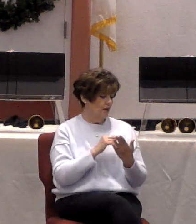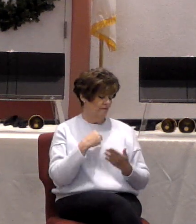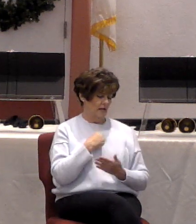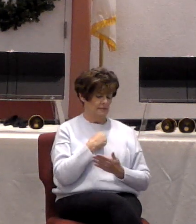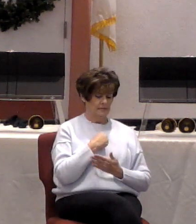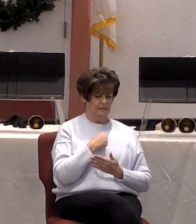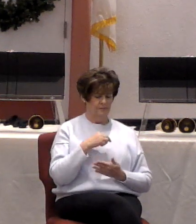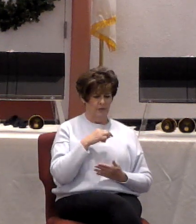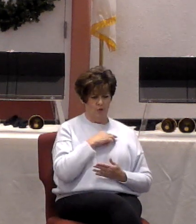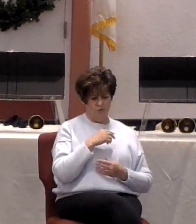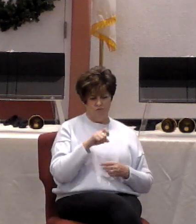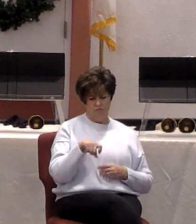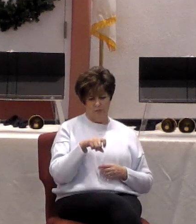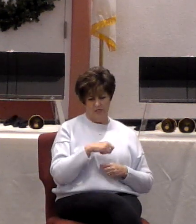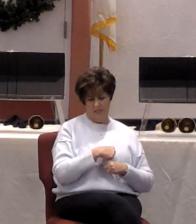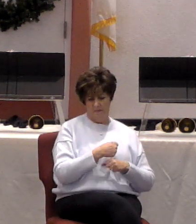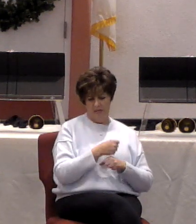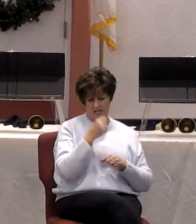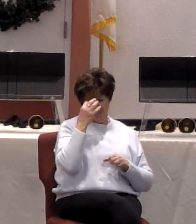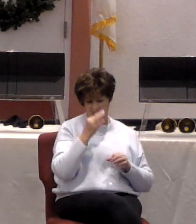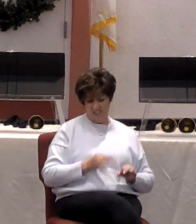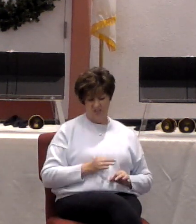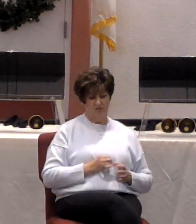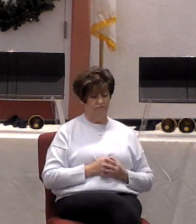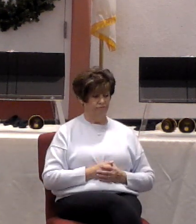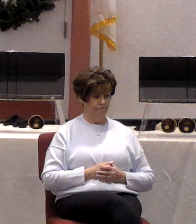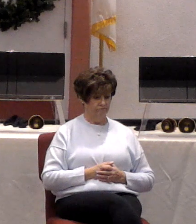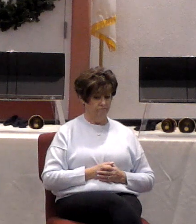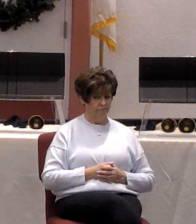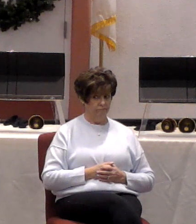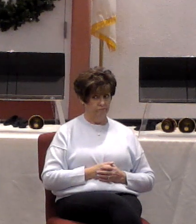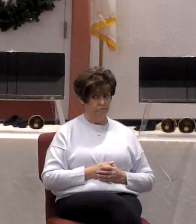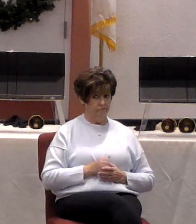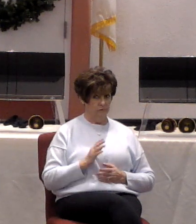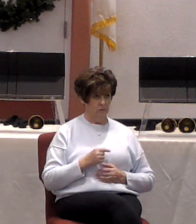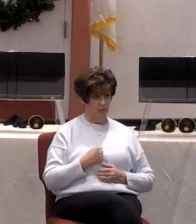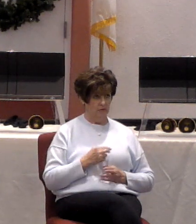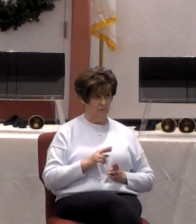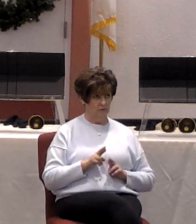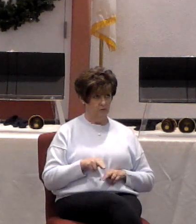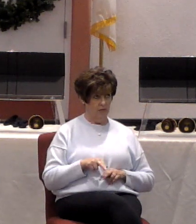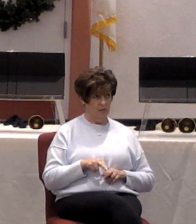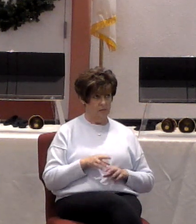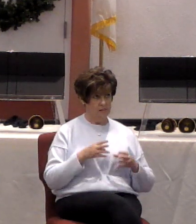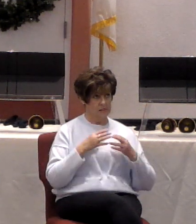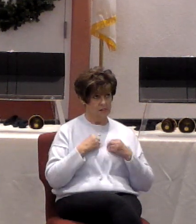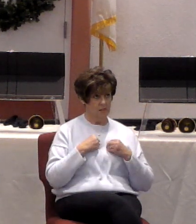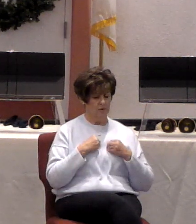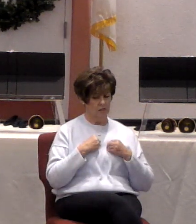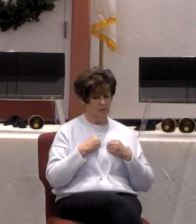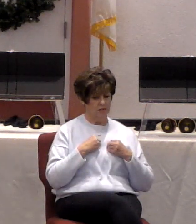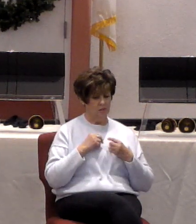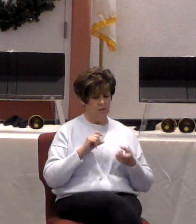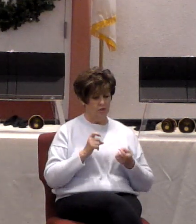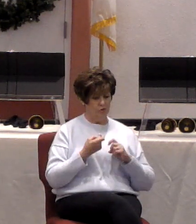But we have to make a decision. We have to decide, will we respond to it? Will we accept it? Will we change the way we live? Will